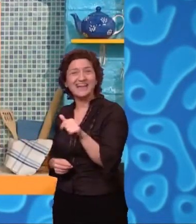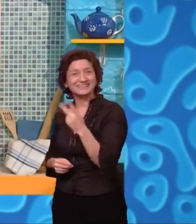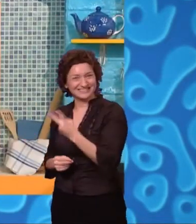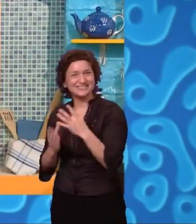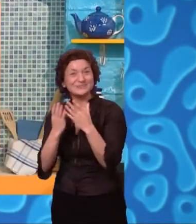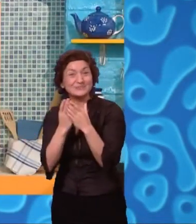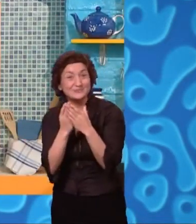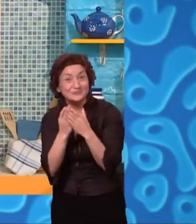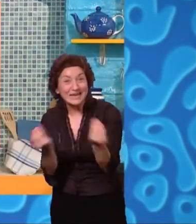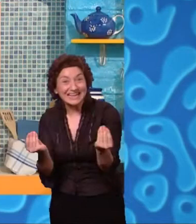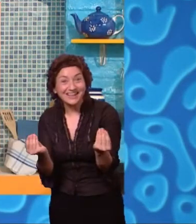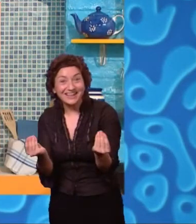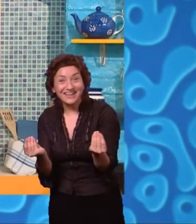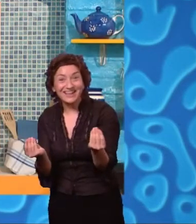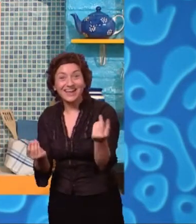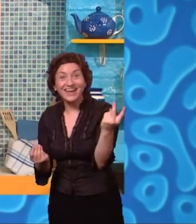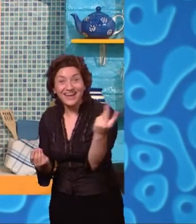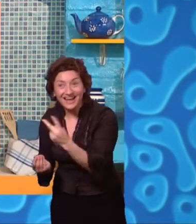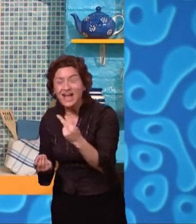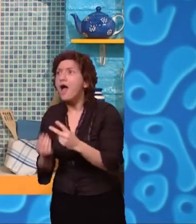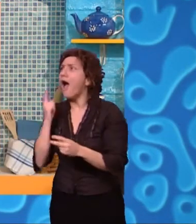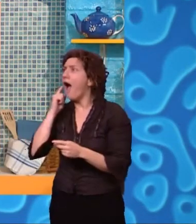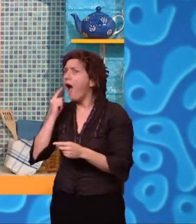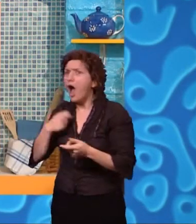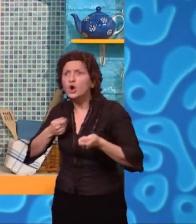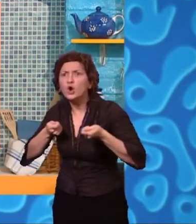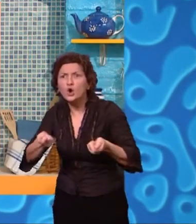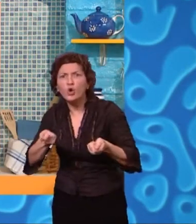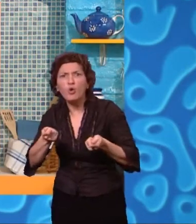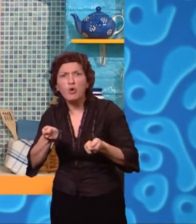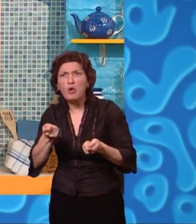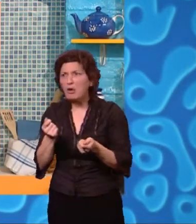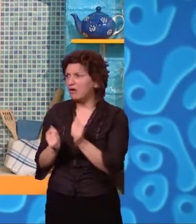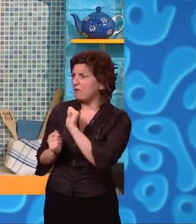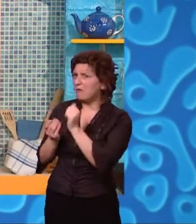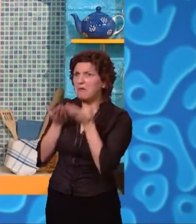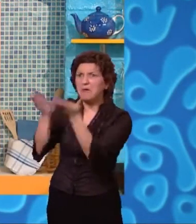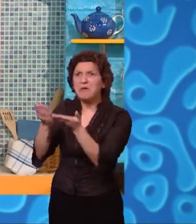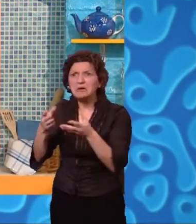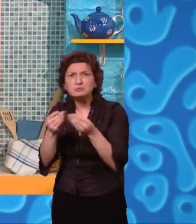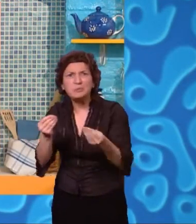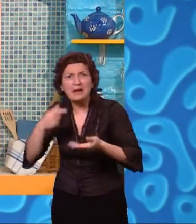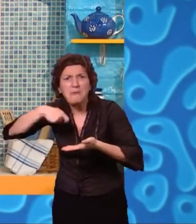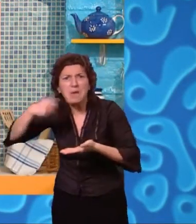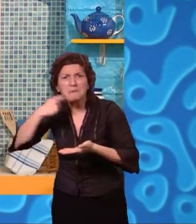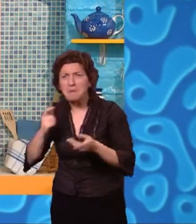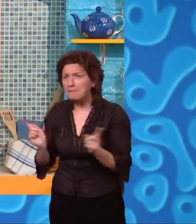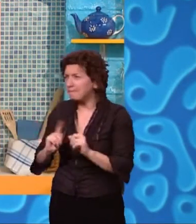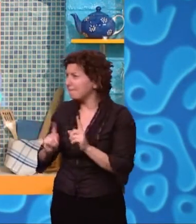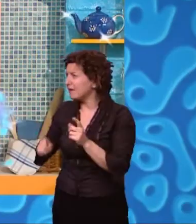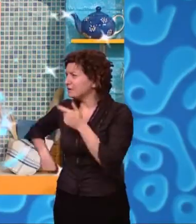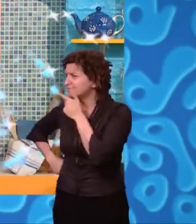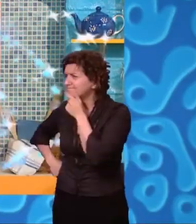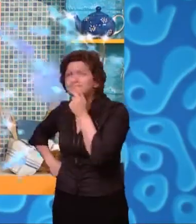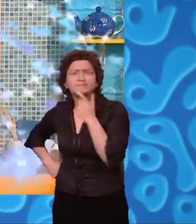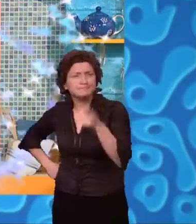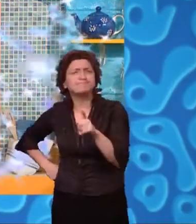Good guessing, Ben. Now, what would twins like to tickle their taste buds? I think it's time to look in my book.